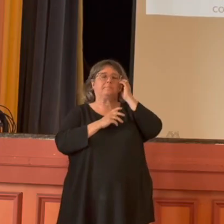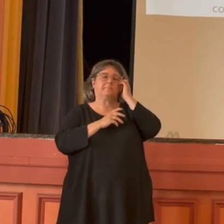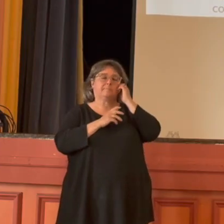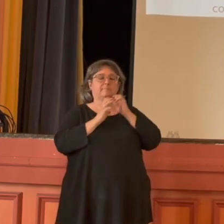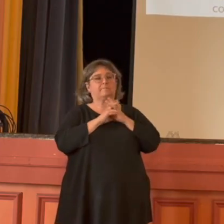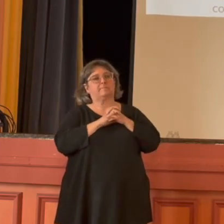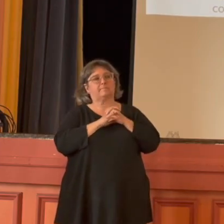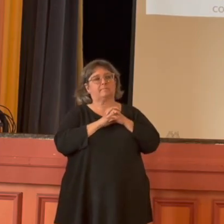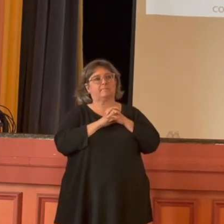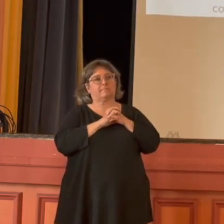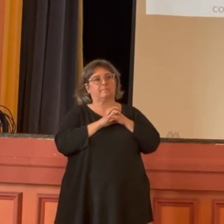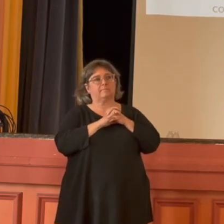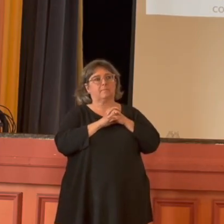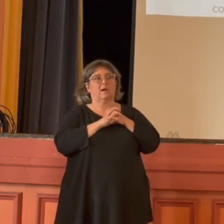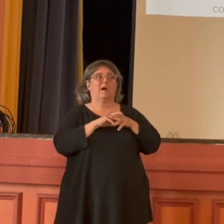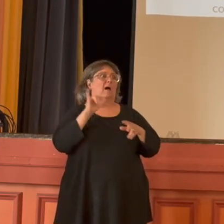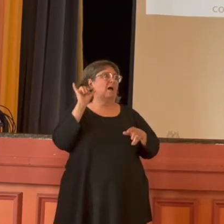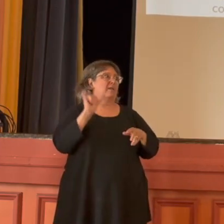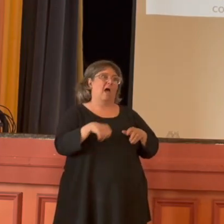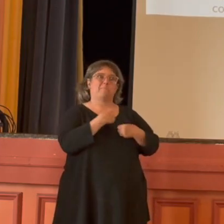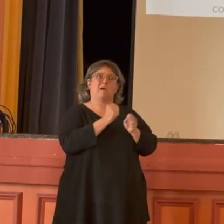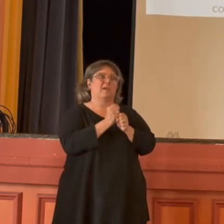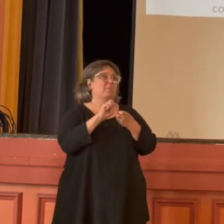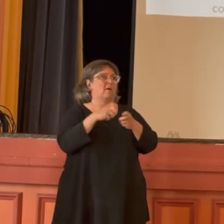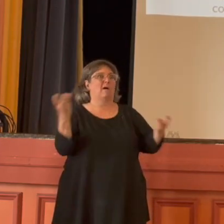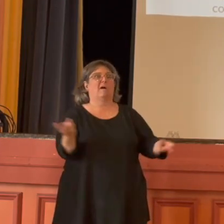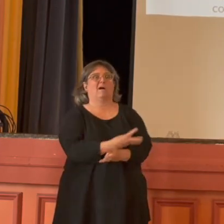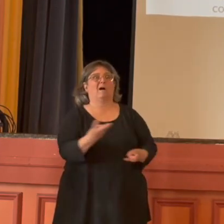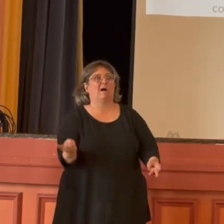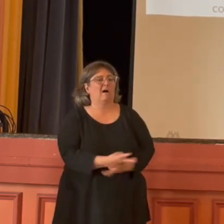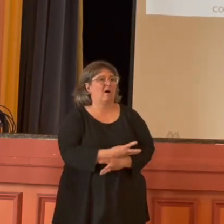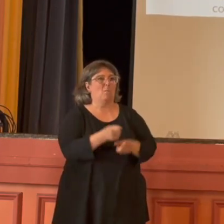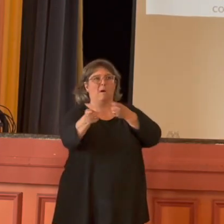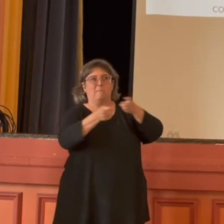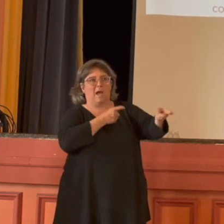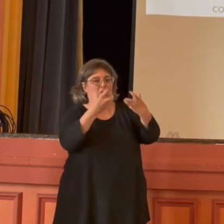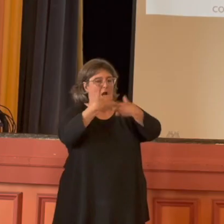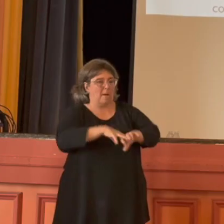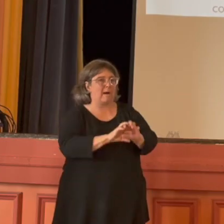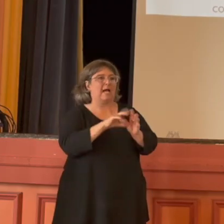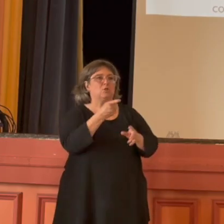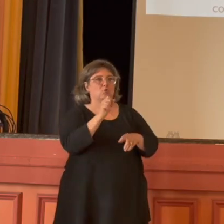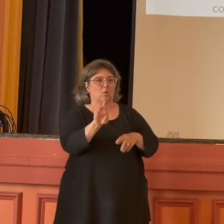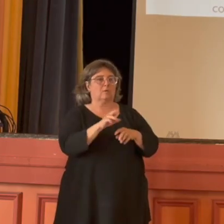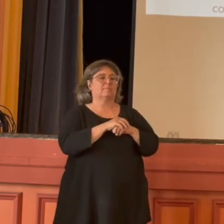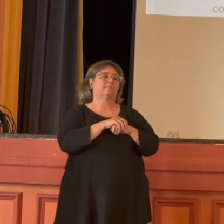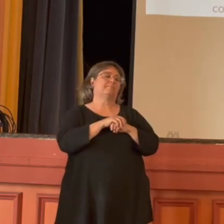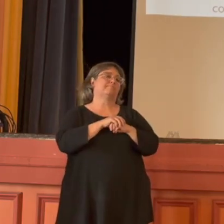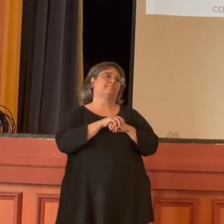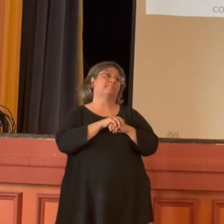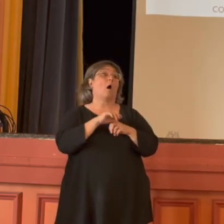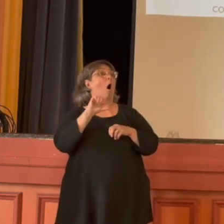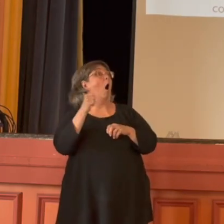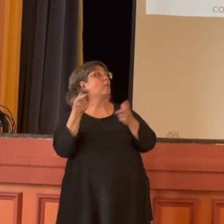And so that exacerbated problems with managing combined sewers. The